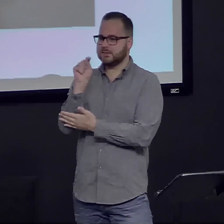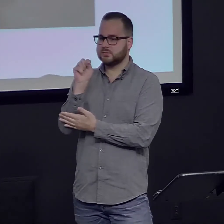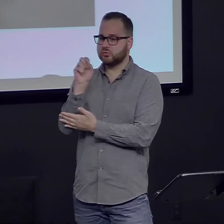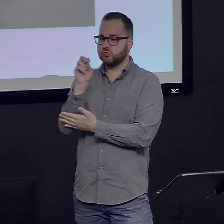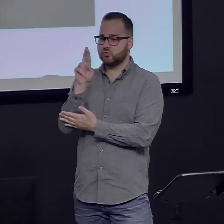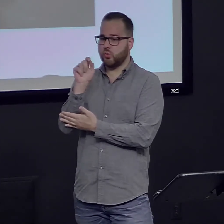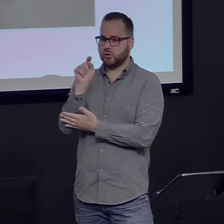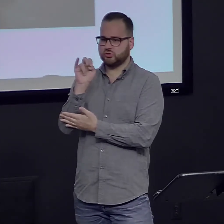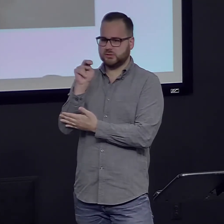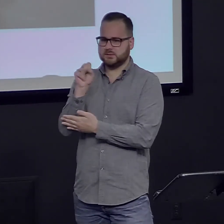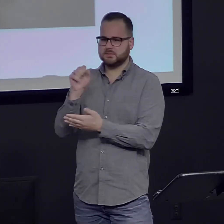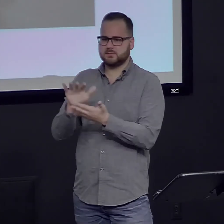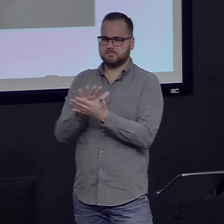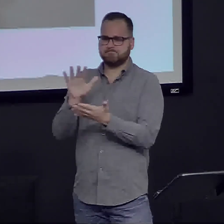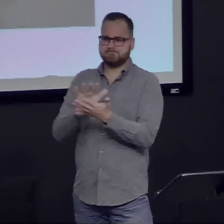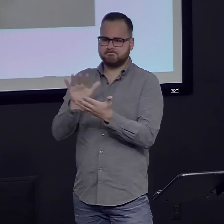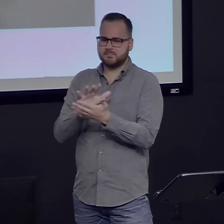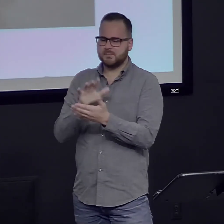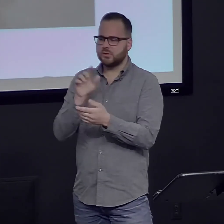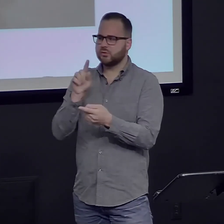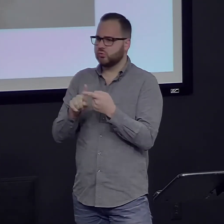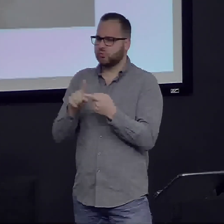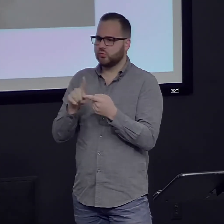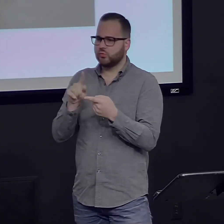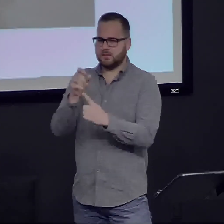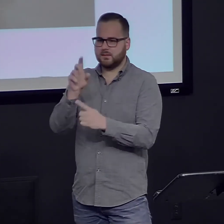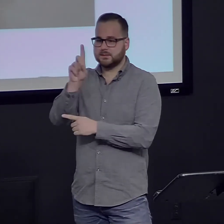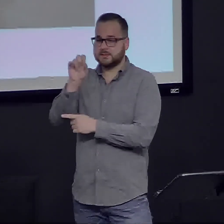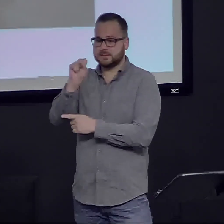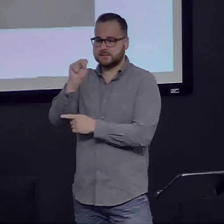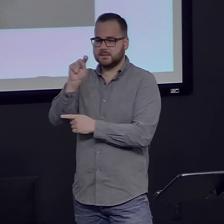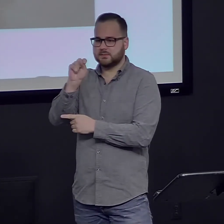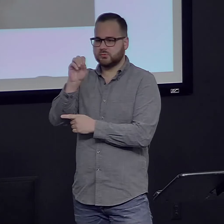introduce new